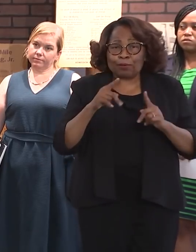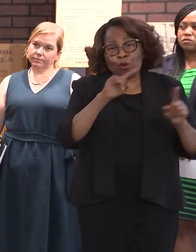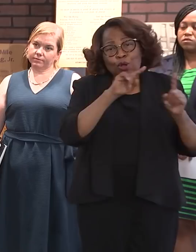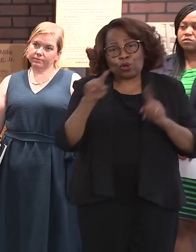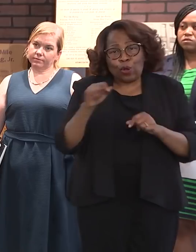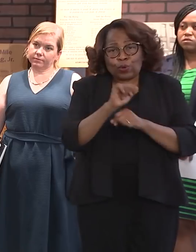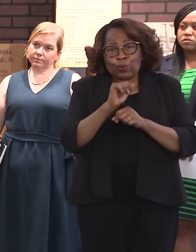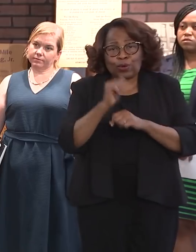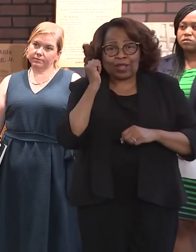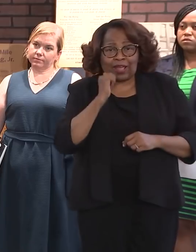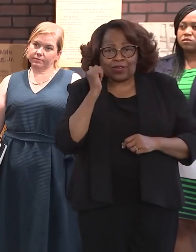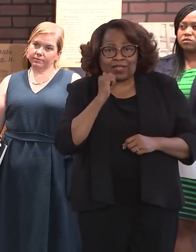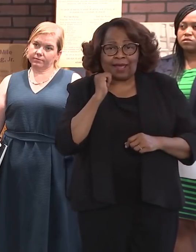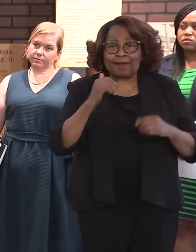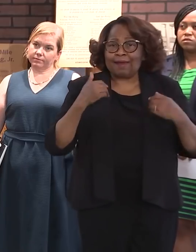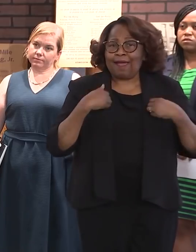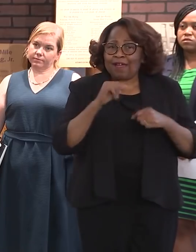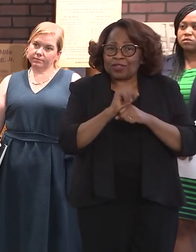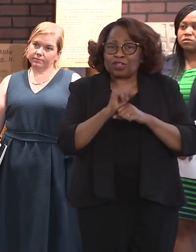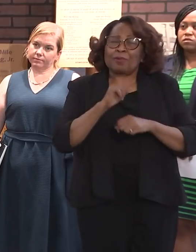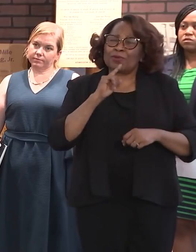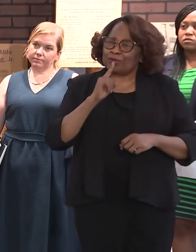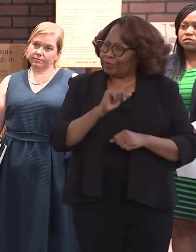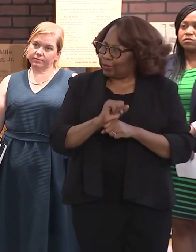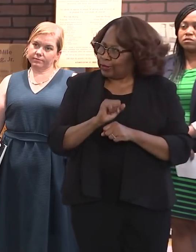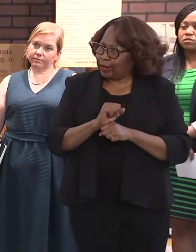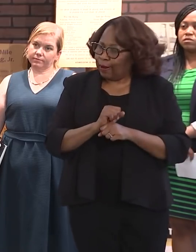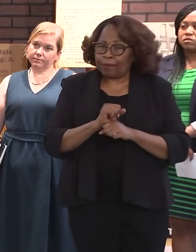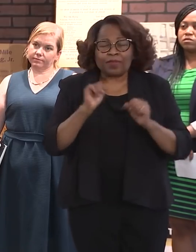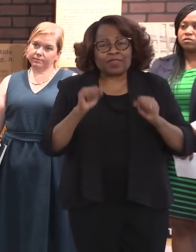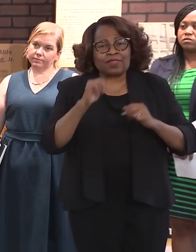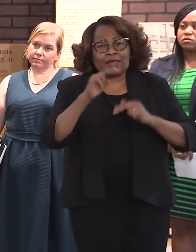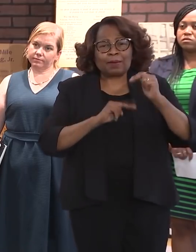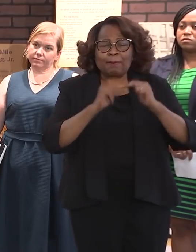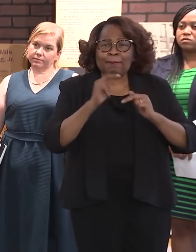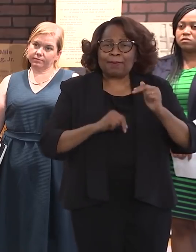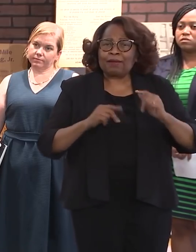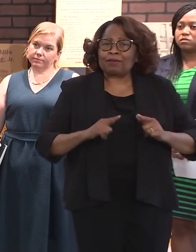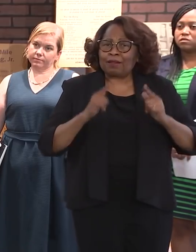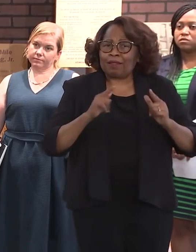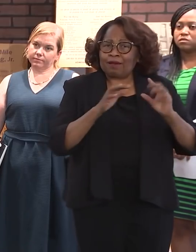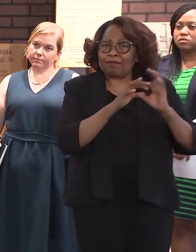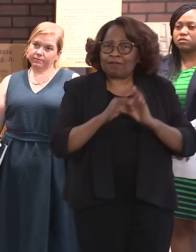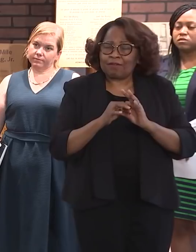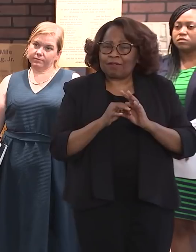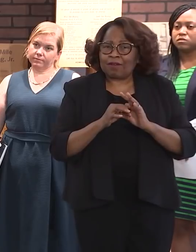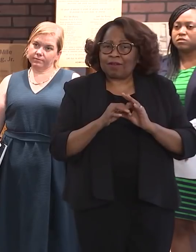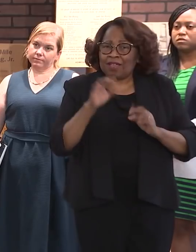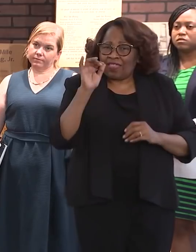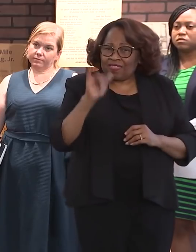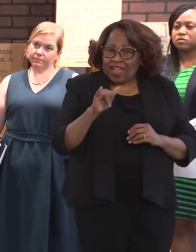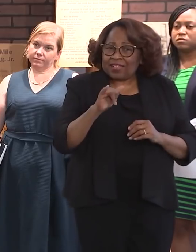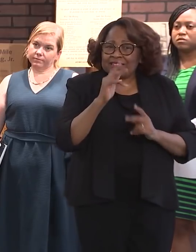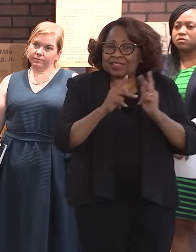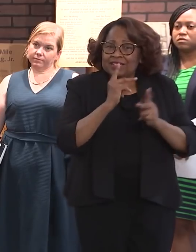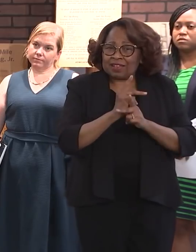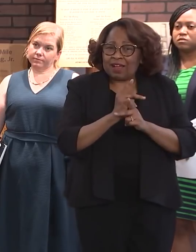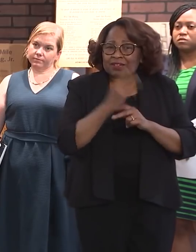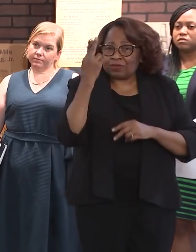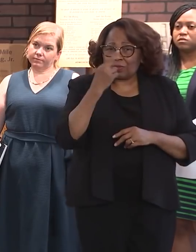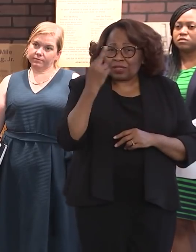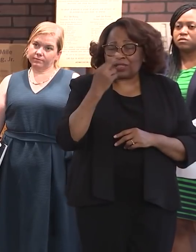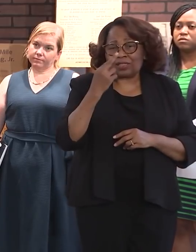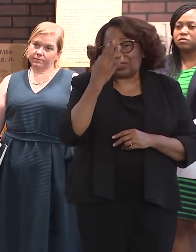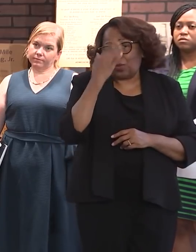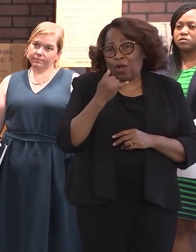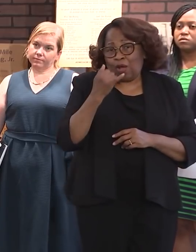to work every day, have a job, a real job that they can build a life on, those are the kind of root causes of the violence